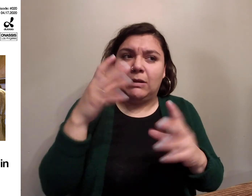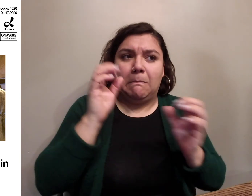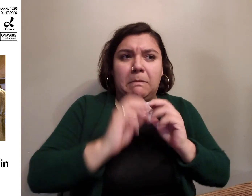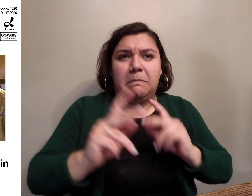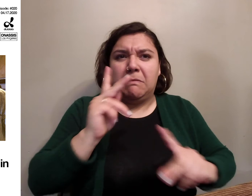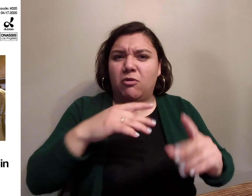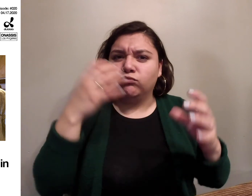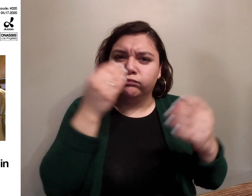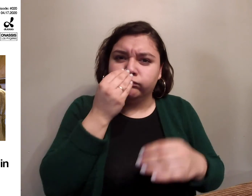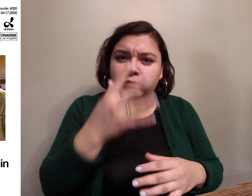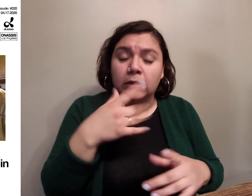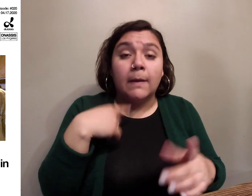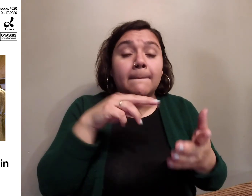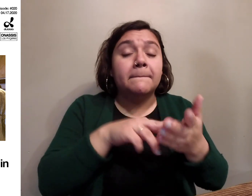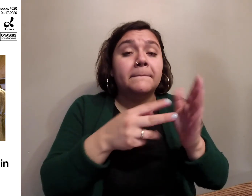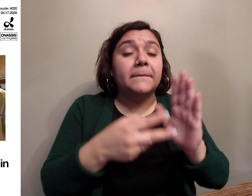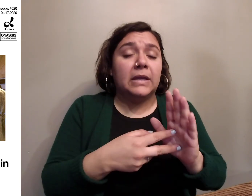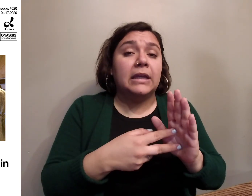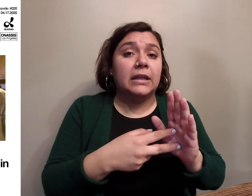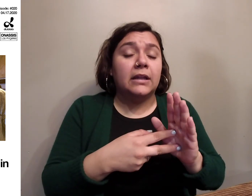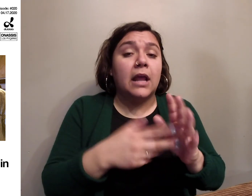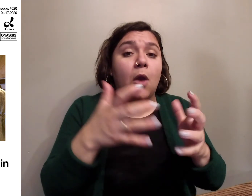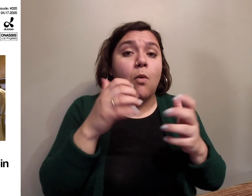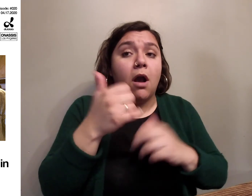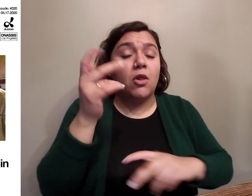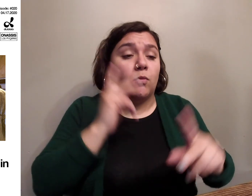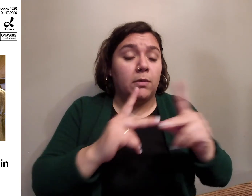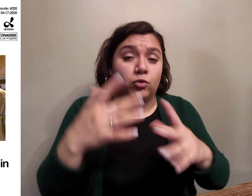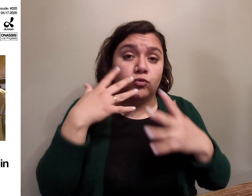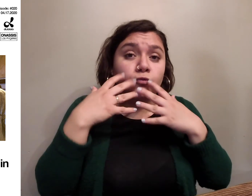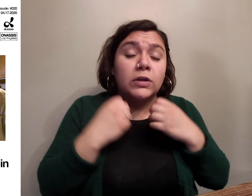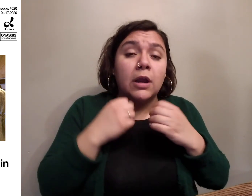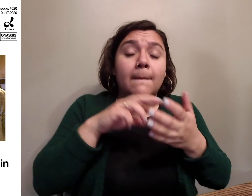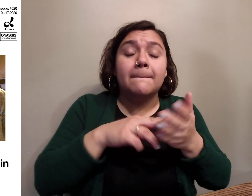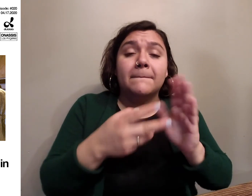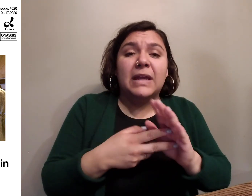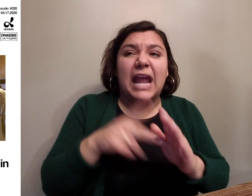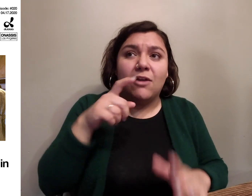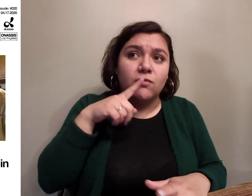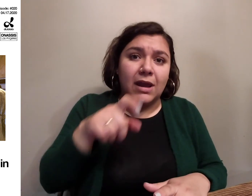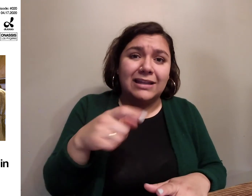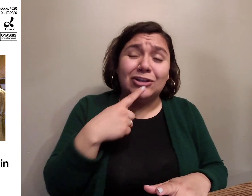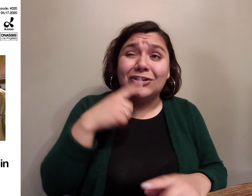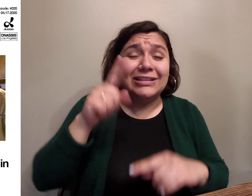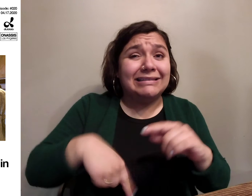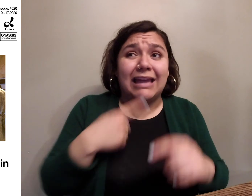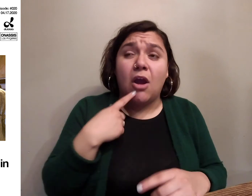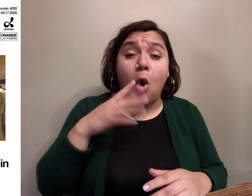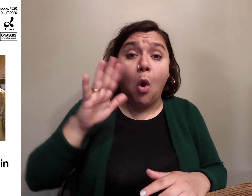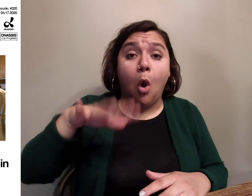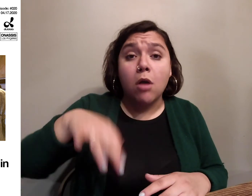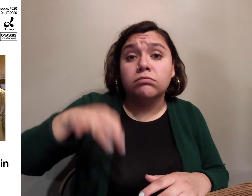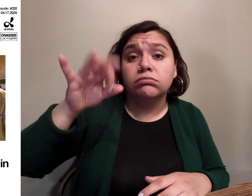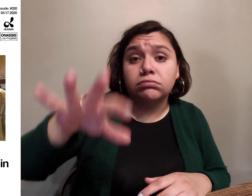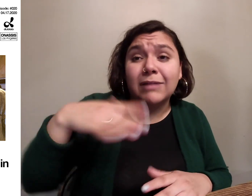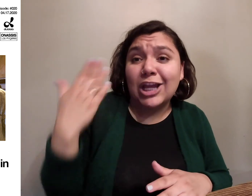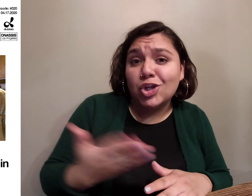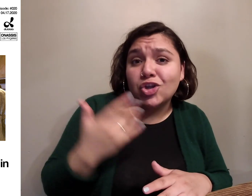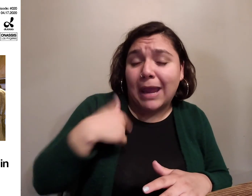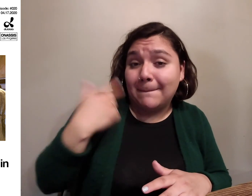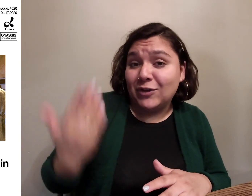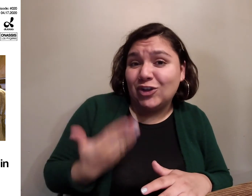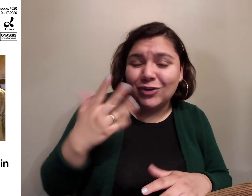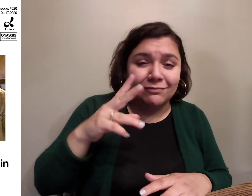share something with somebody else, one, I have to be asked. Like, I couldn't just say, oh, by the way, I'm here. I think, oh, no, I have to be